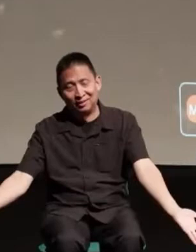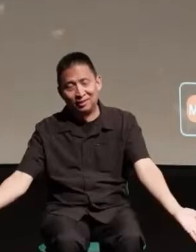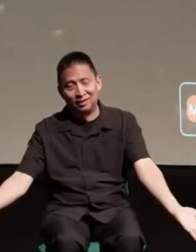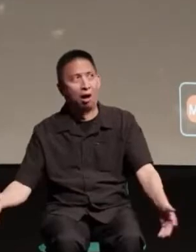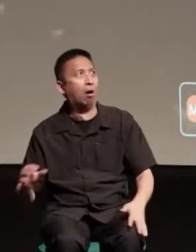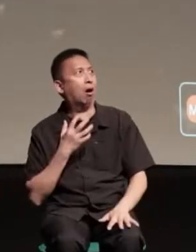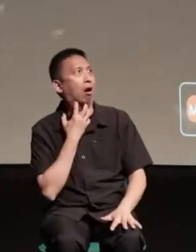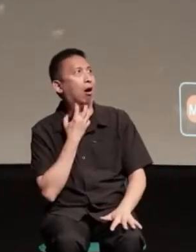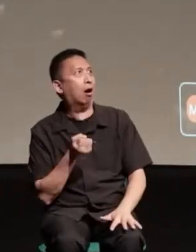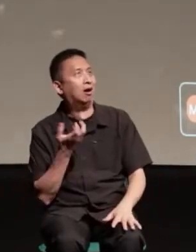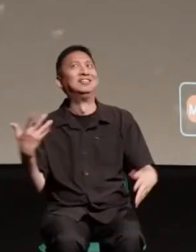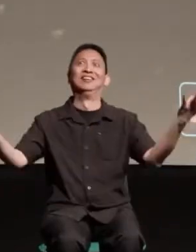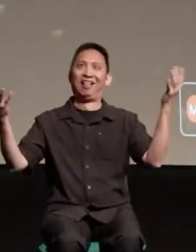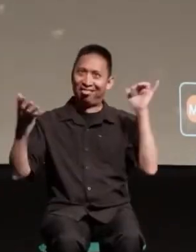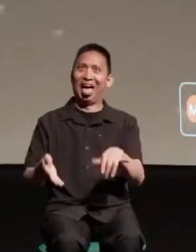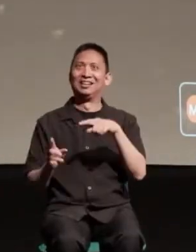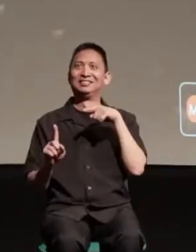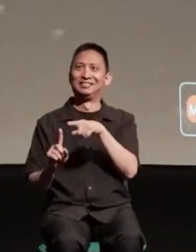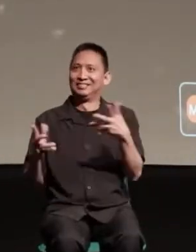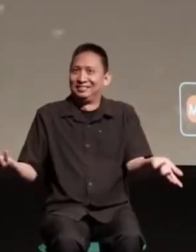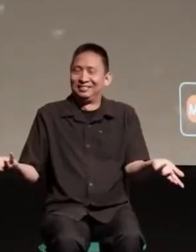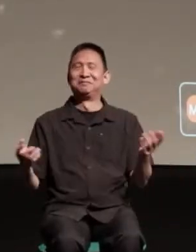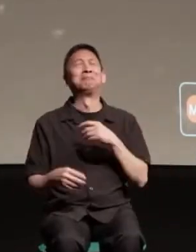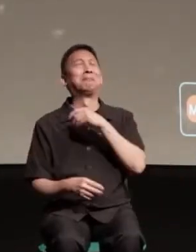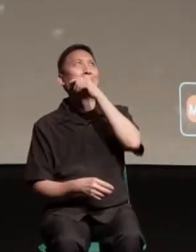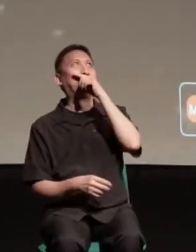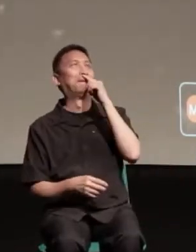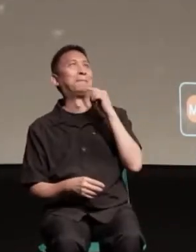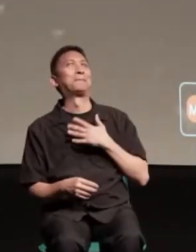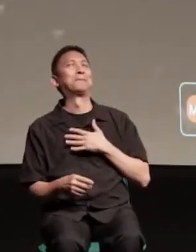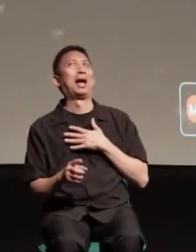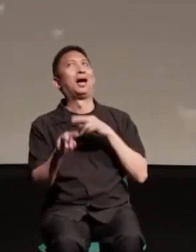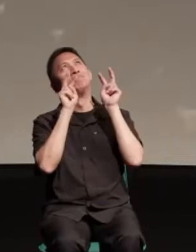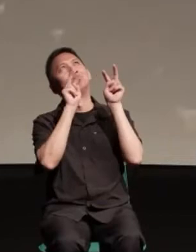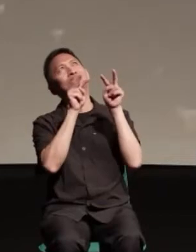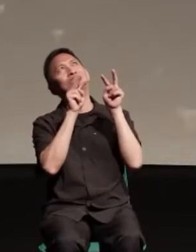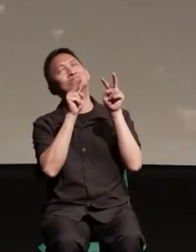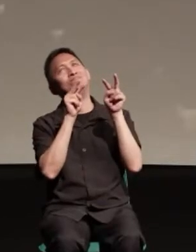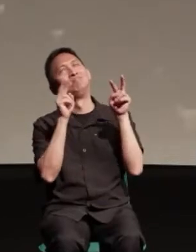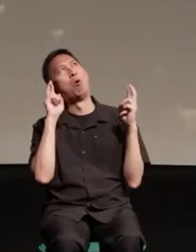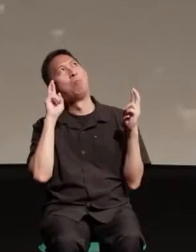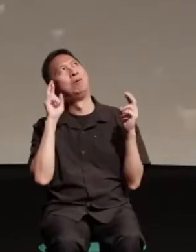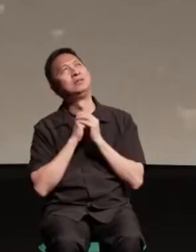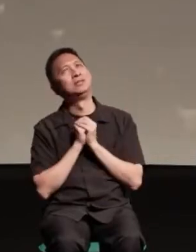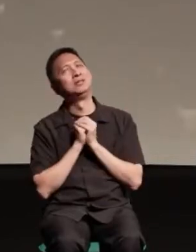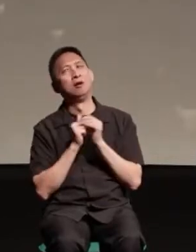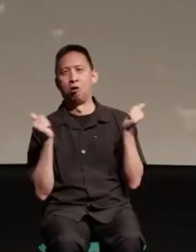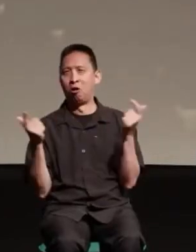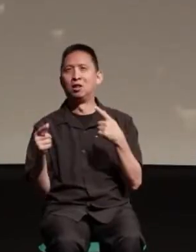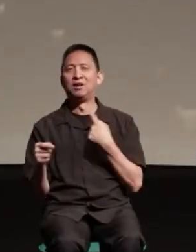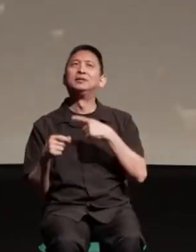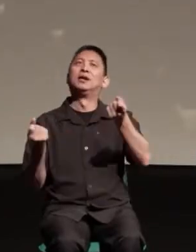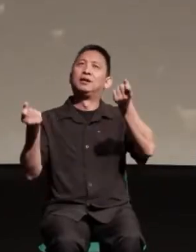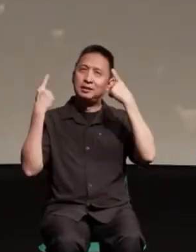where we are, right? I think we're hopefully, my hopefulness is that we can no longer stand behind the